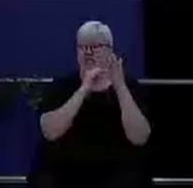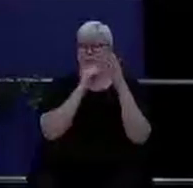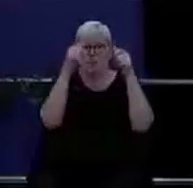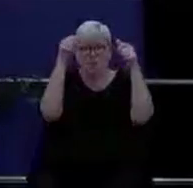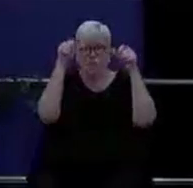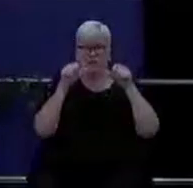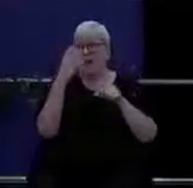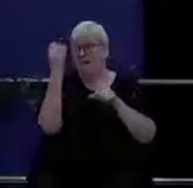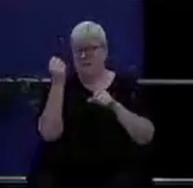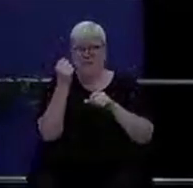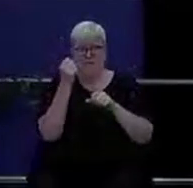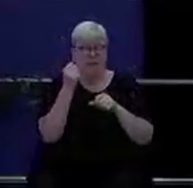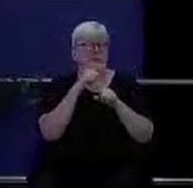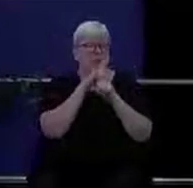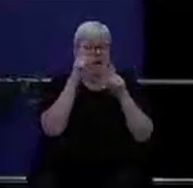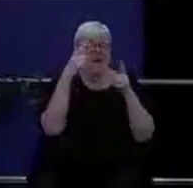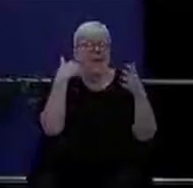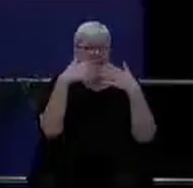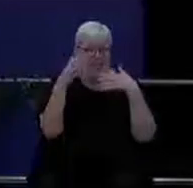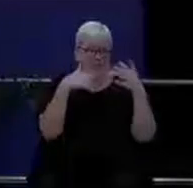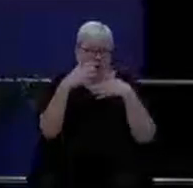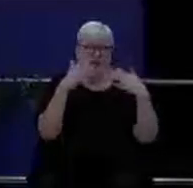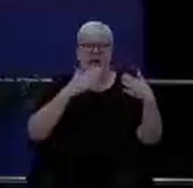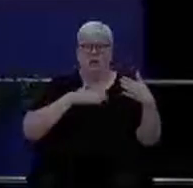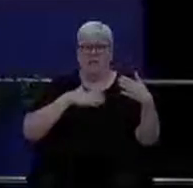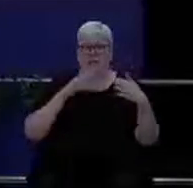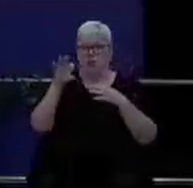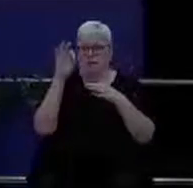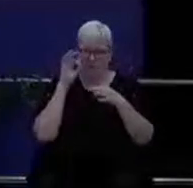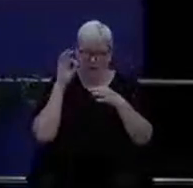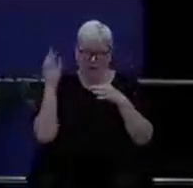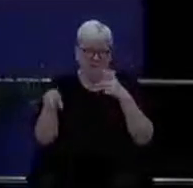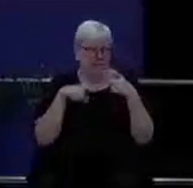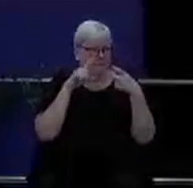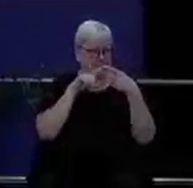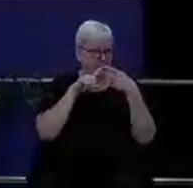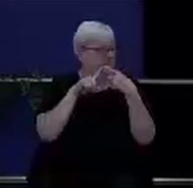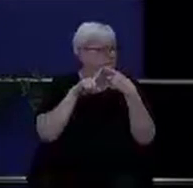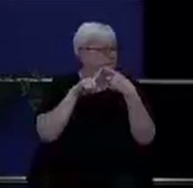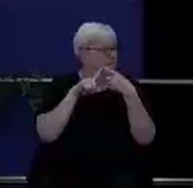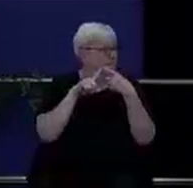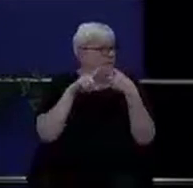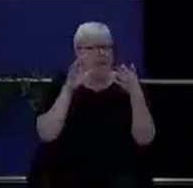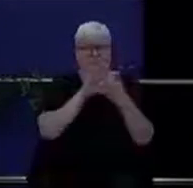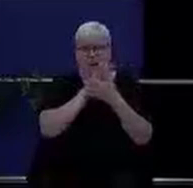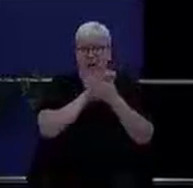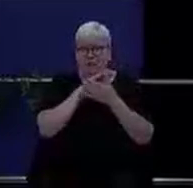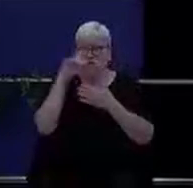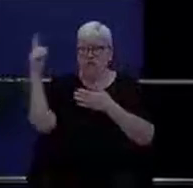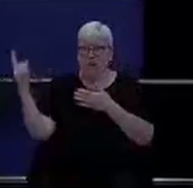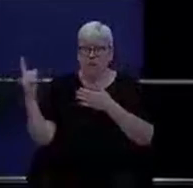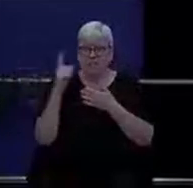and put them somewhere. But in the meantime, I would like to invite onto the stage, if they're happy to get on the